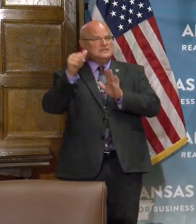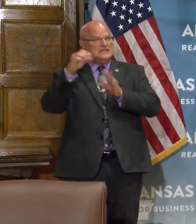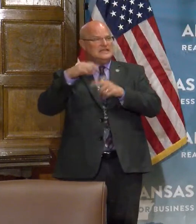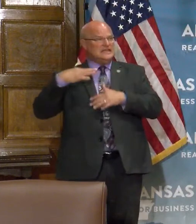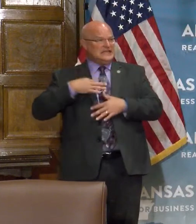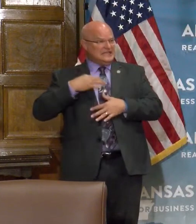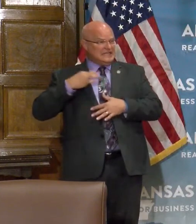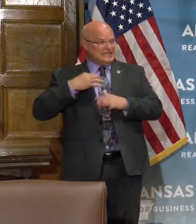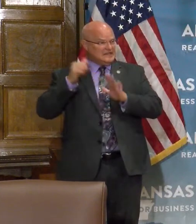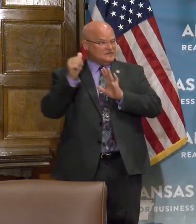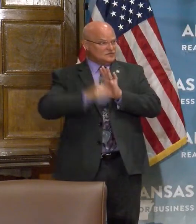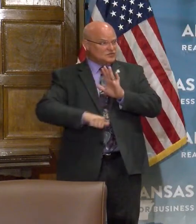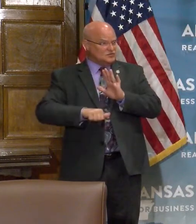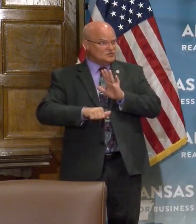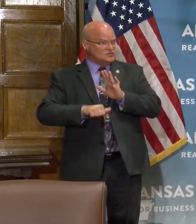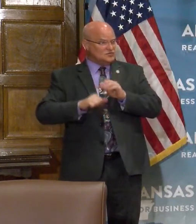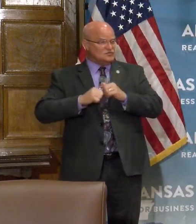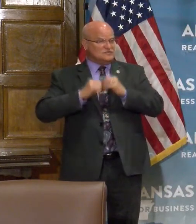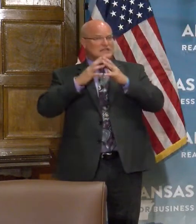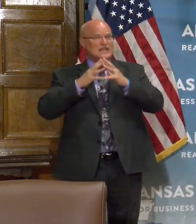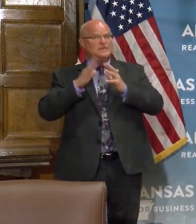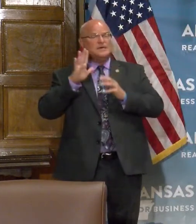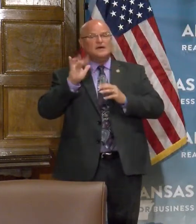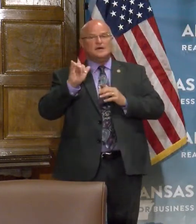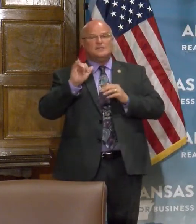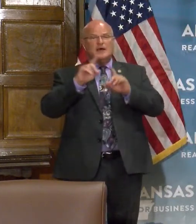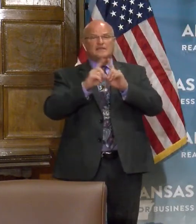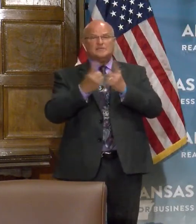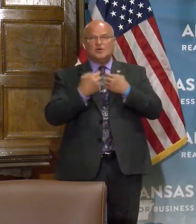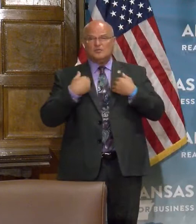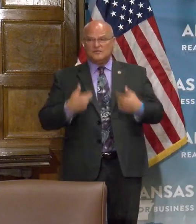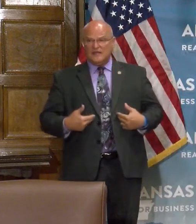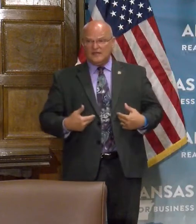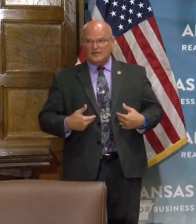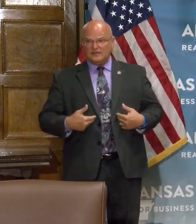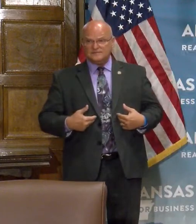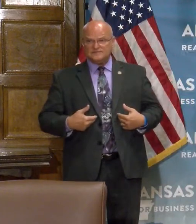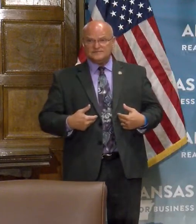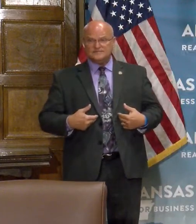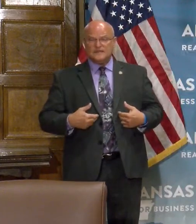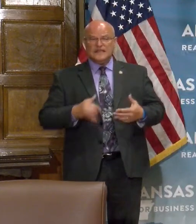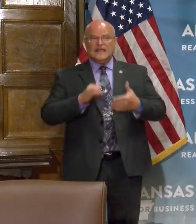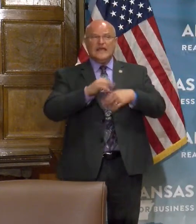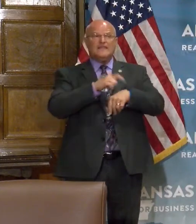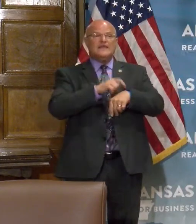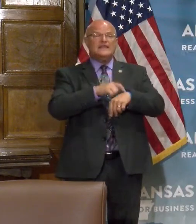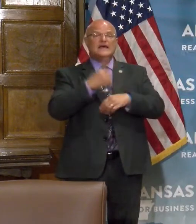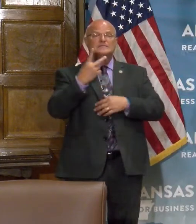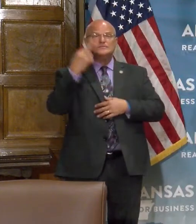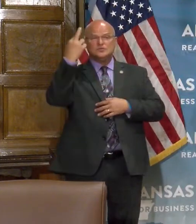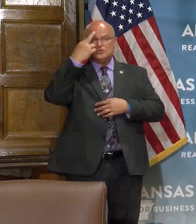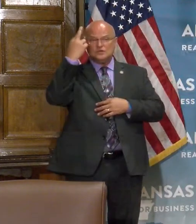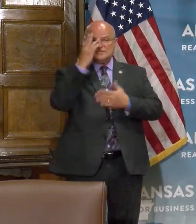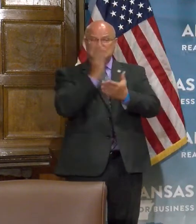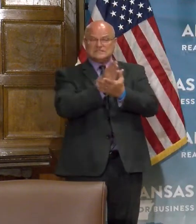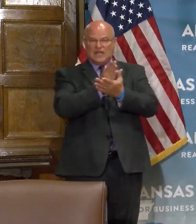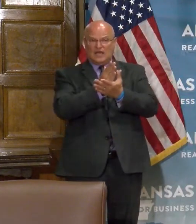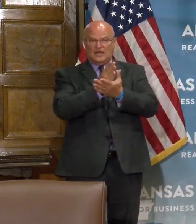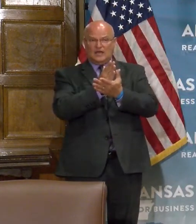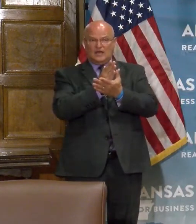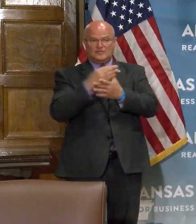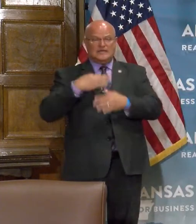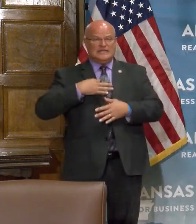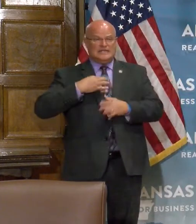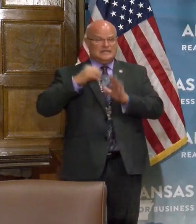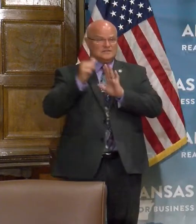procedures was promulgated by the Department of Health. At that time, there were two reasons to halt doing